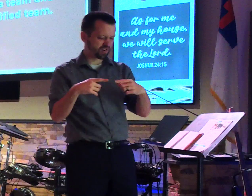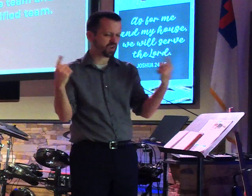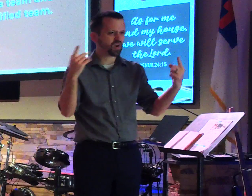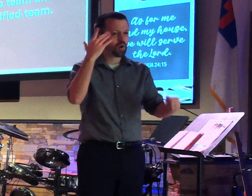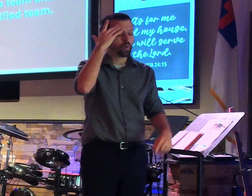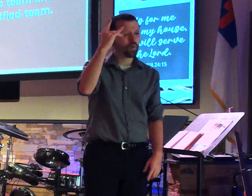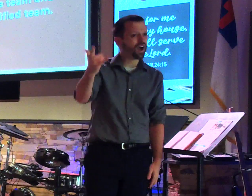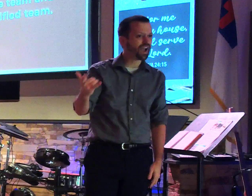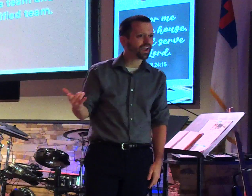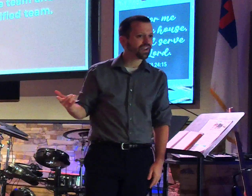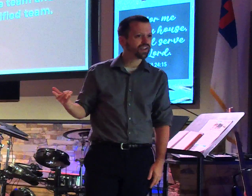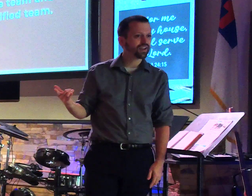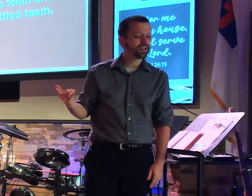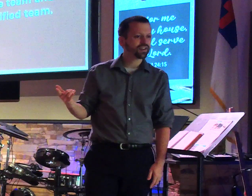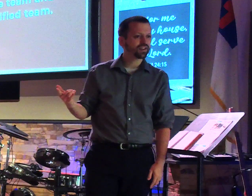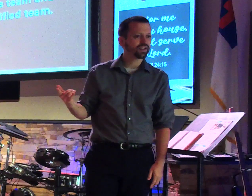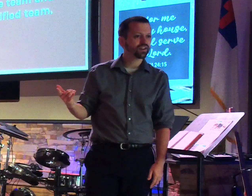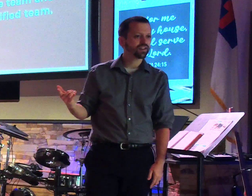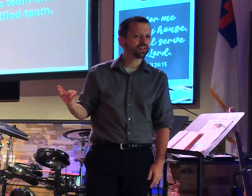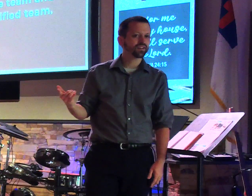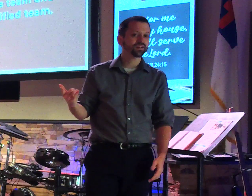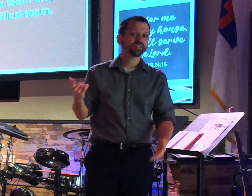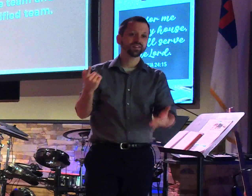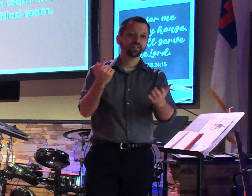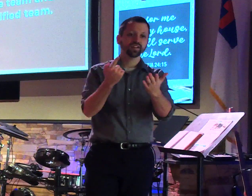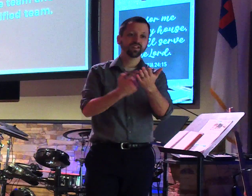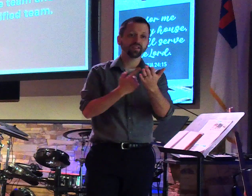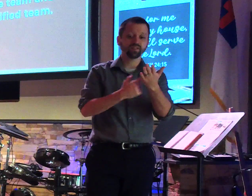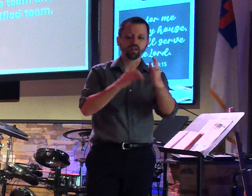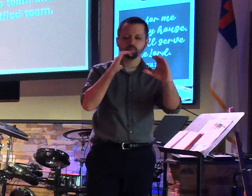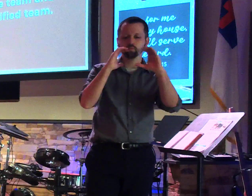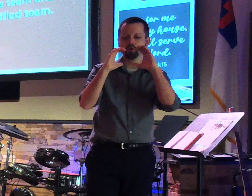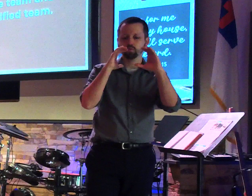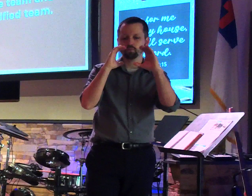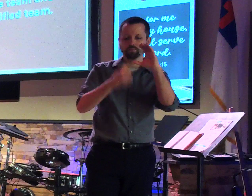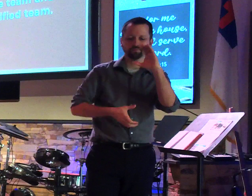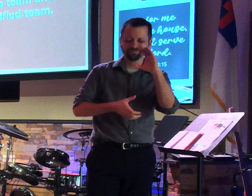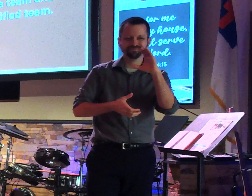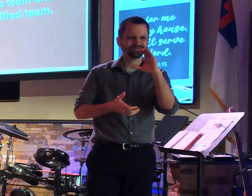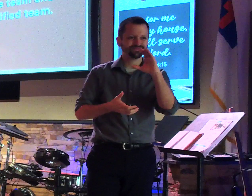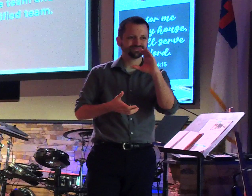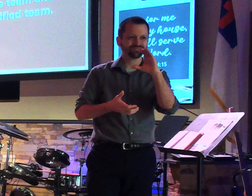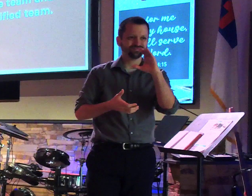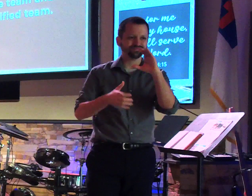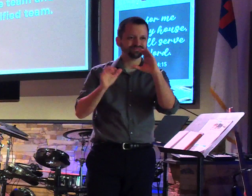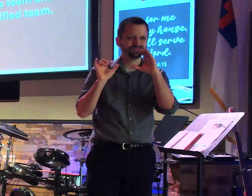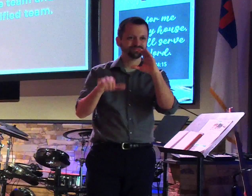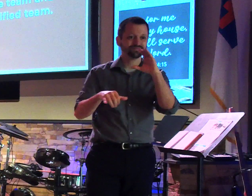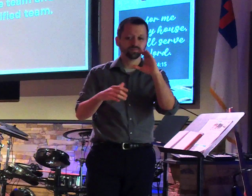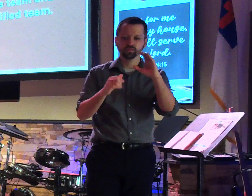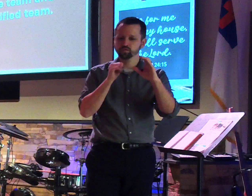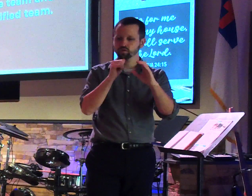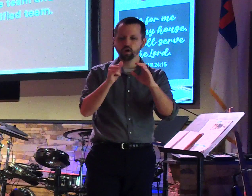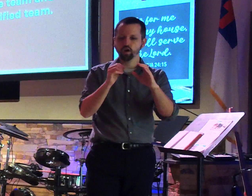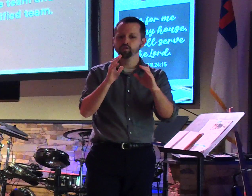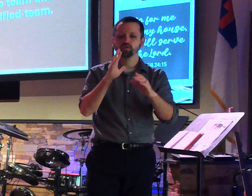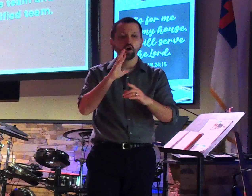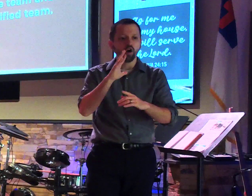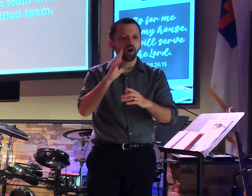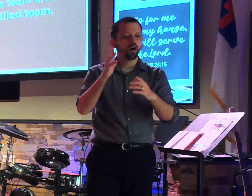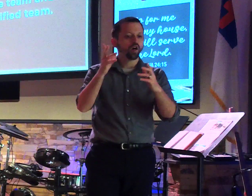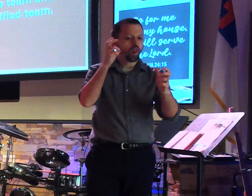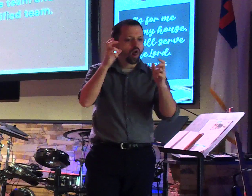that? Well, I think sometimes it's a lack of communication. You know, we don't talk things through.